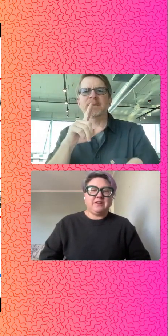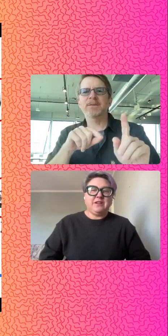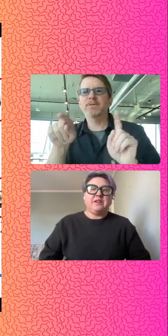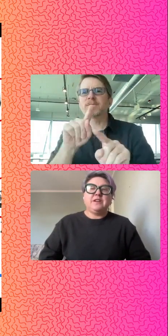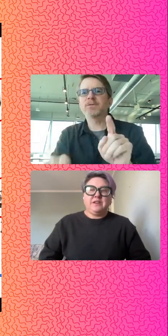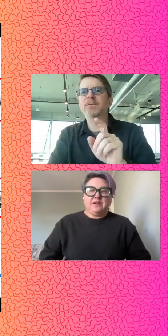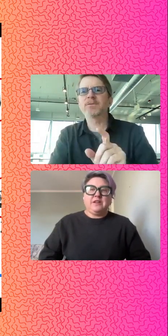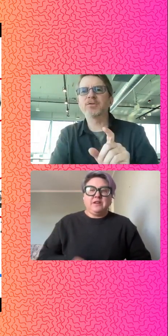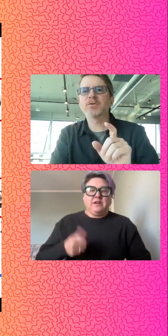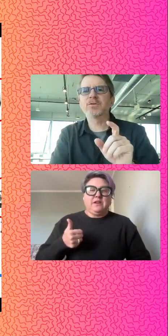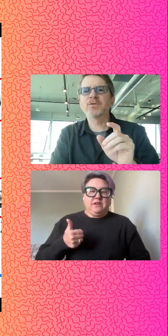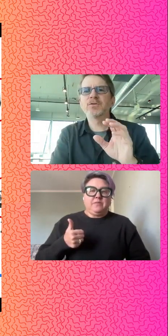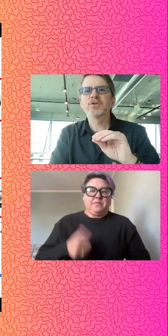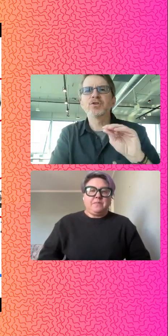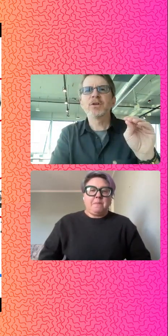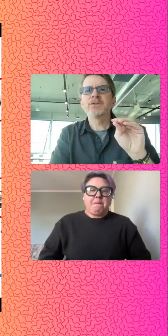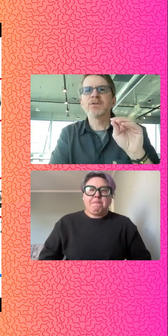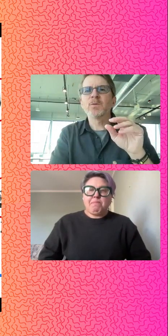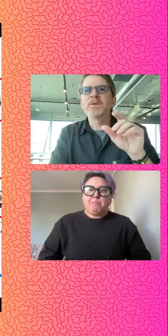about.